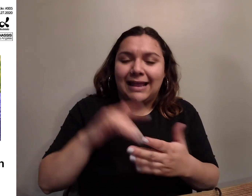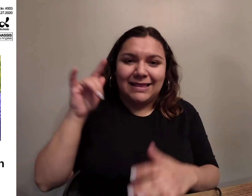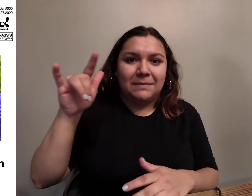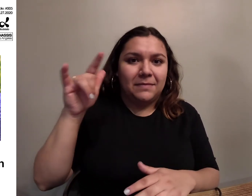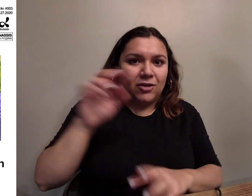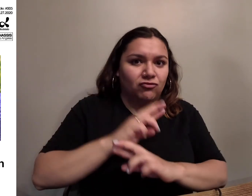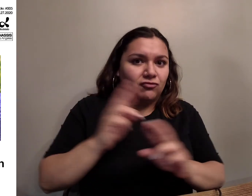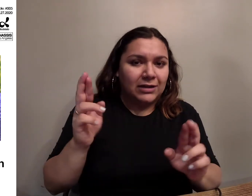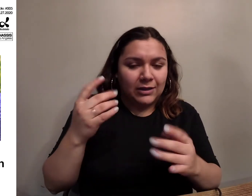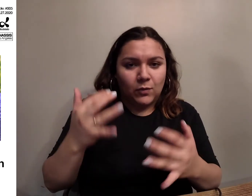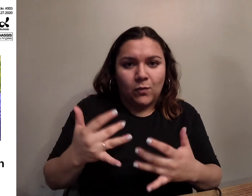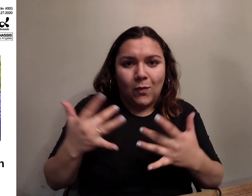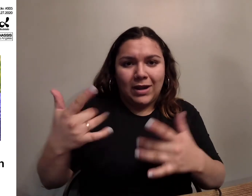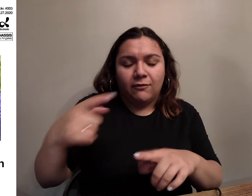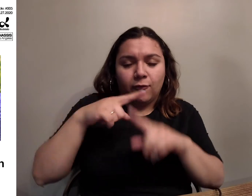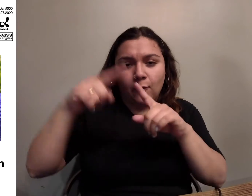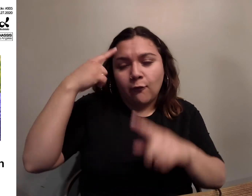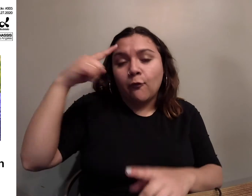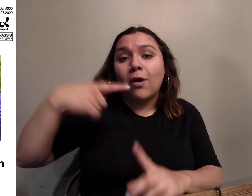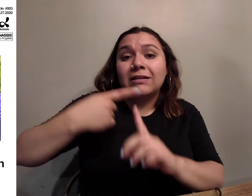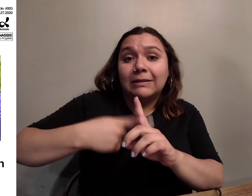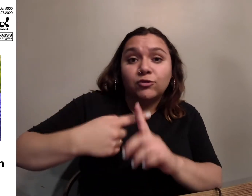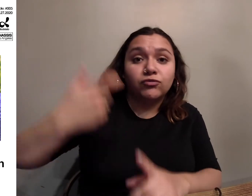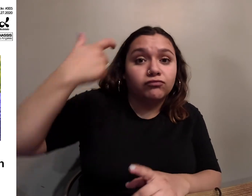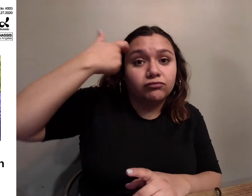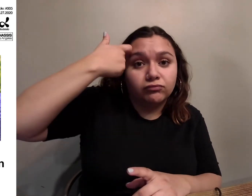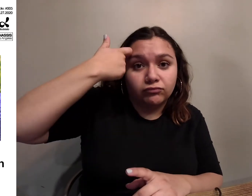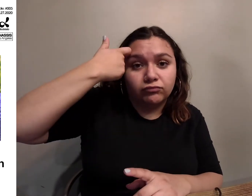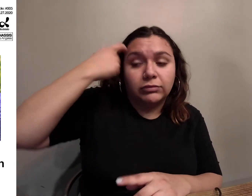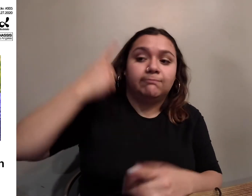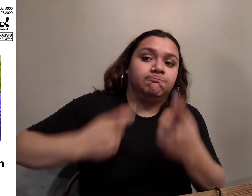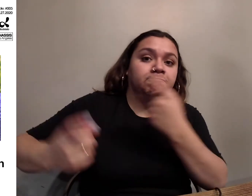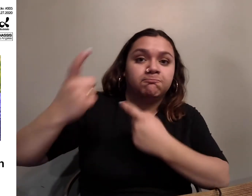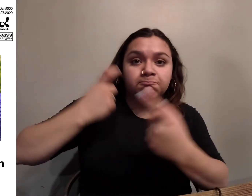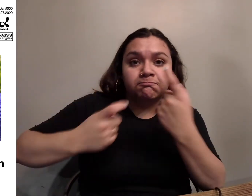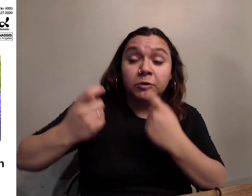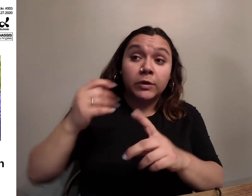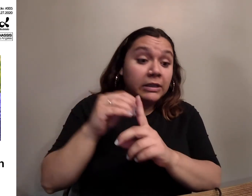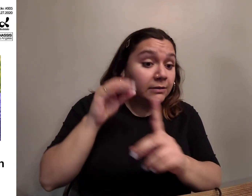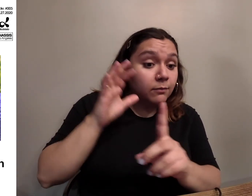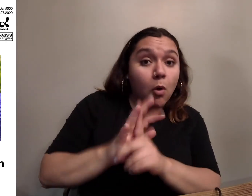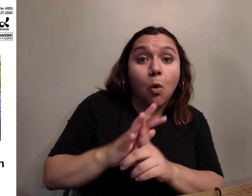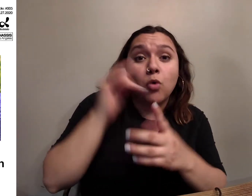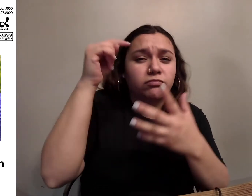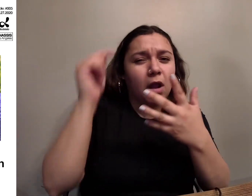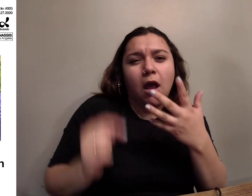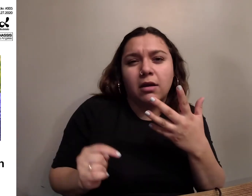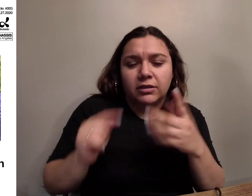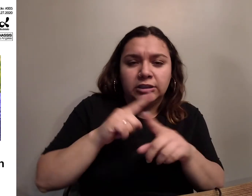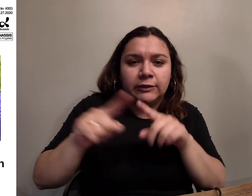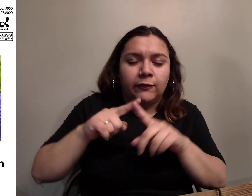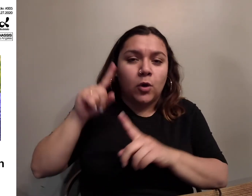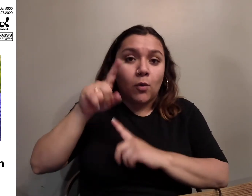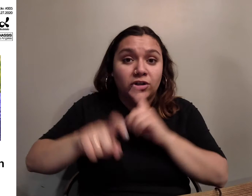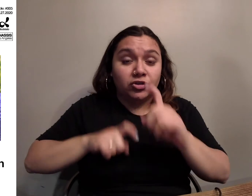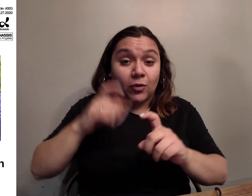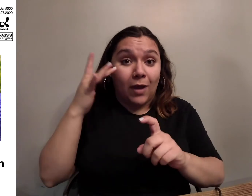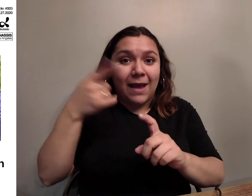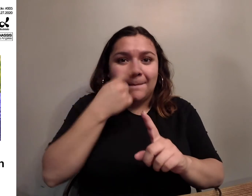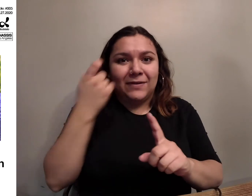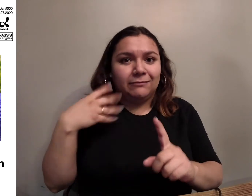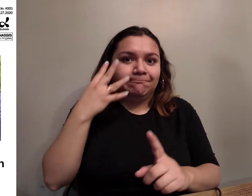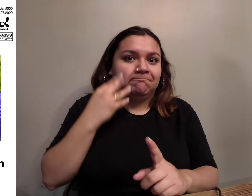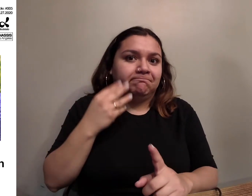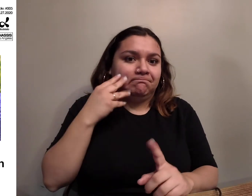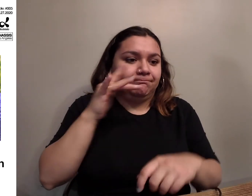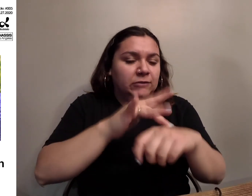again to take our temperatures and ask us questions, whether we had been exposed to people, blah, blah, blah, blah. Because we had been in Rwanda since